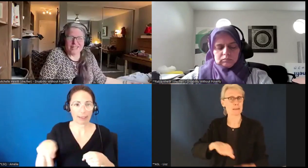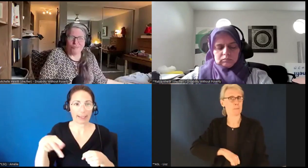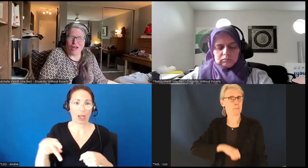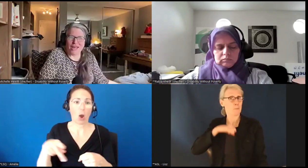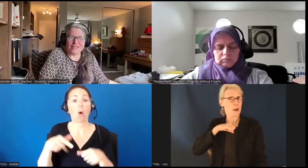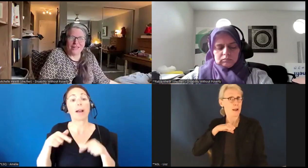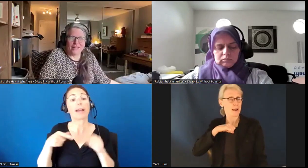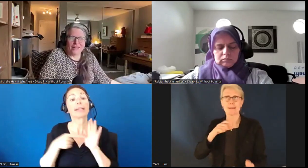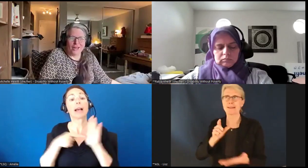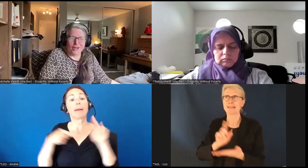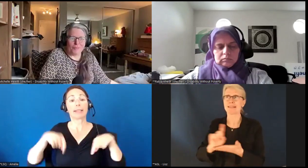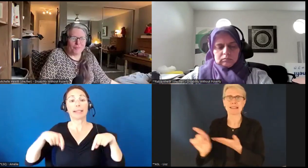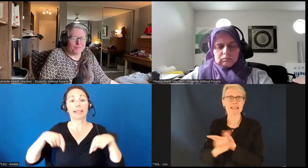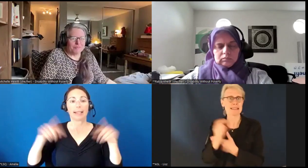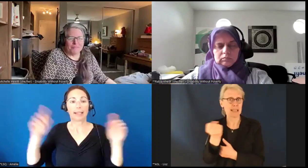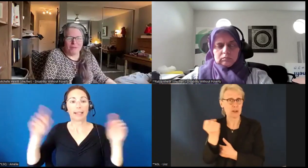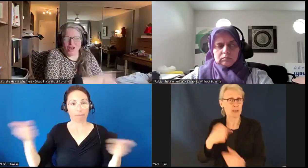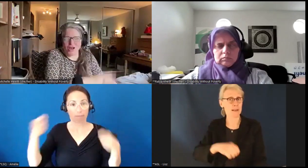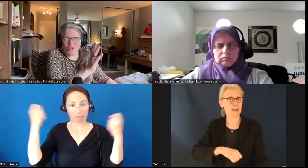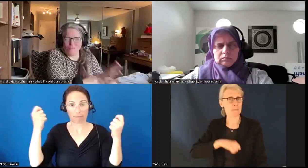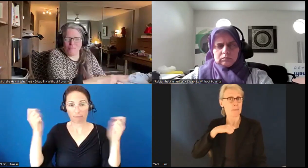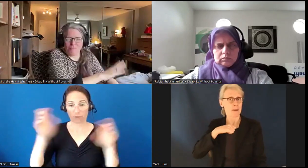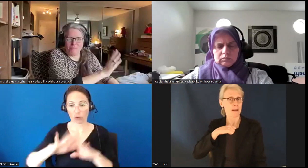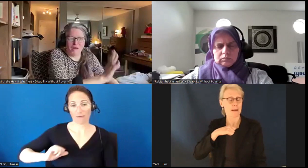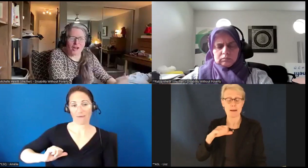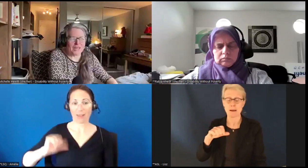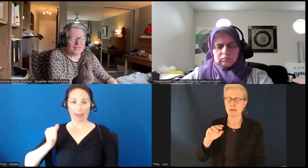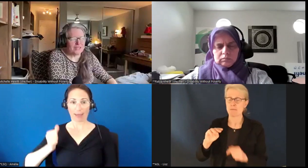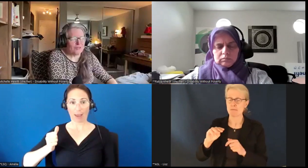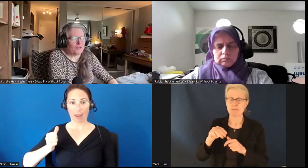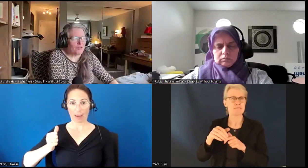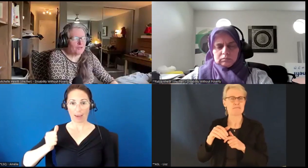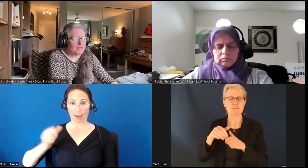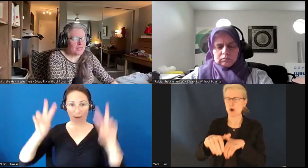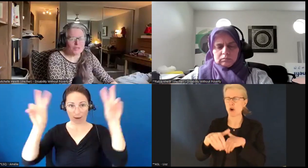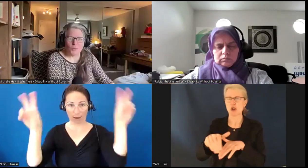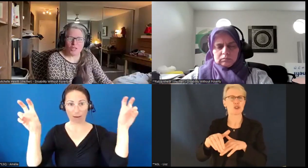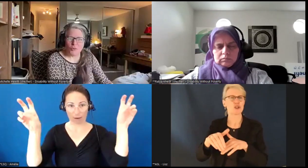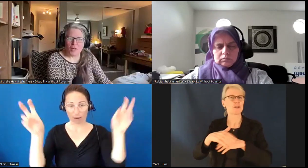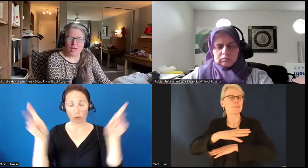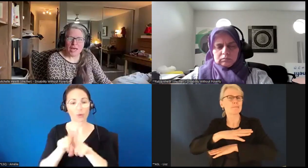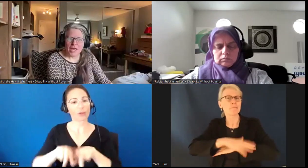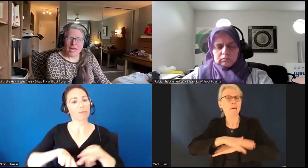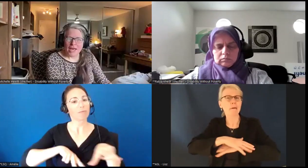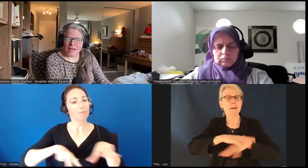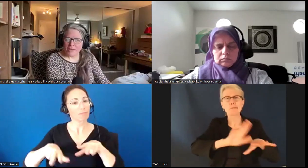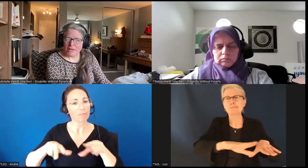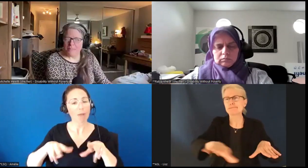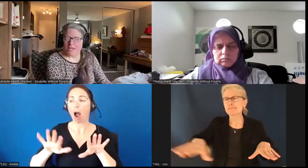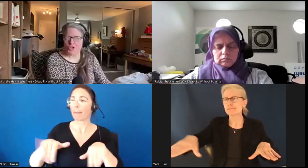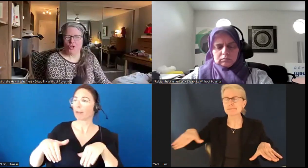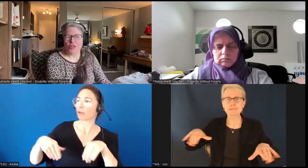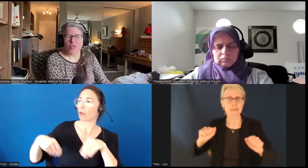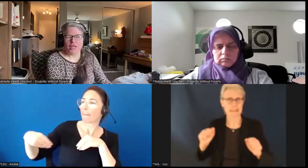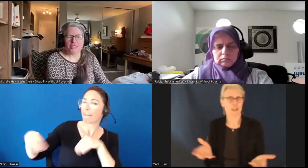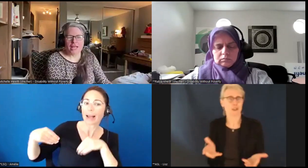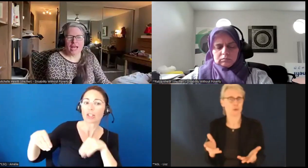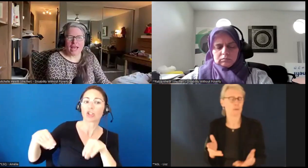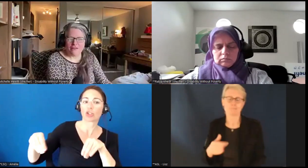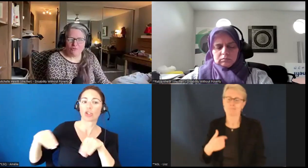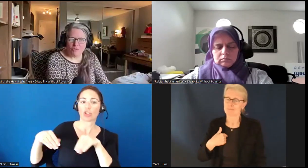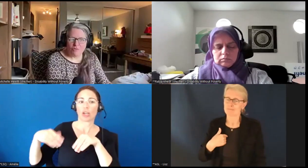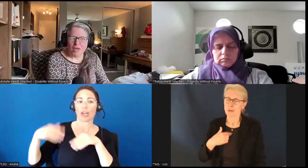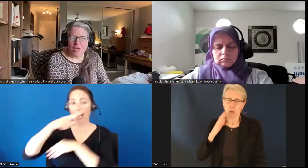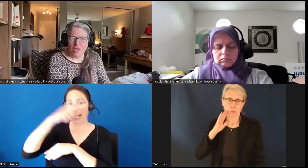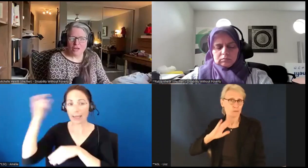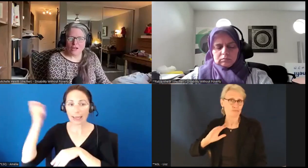the Pride march, market, and all of those things that we do here. And I'm going to make sure that I